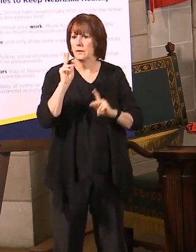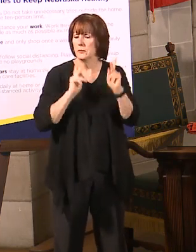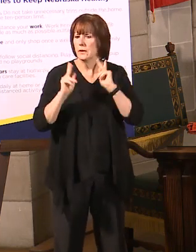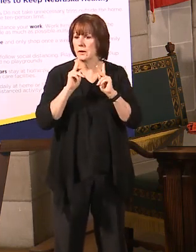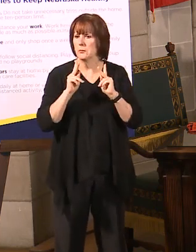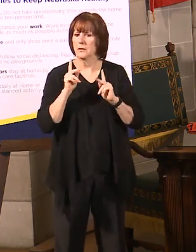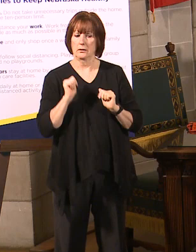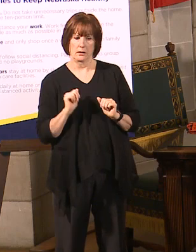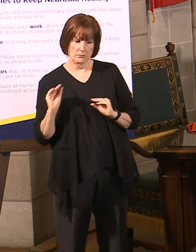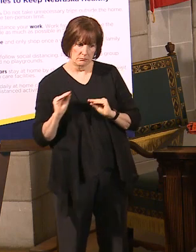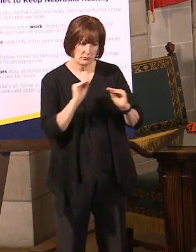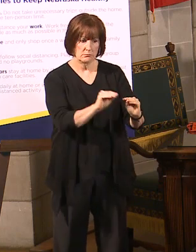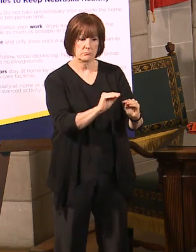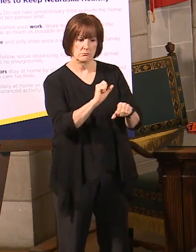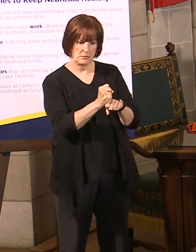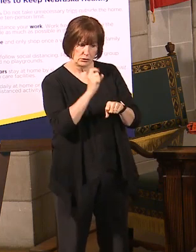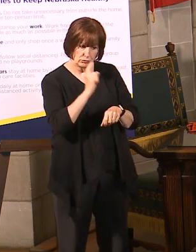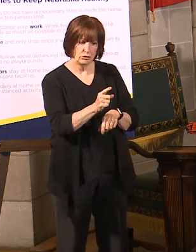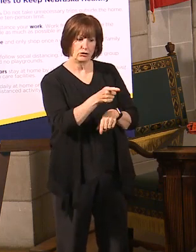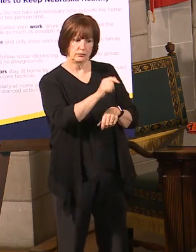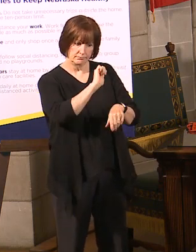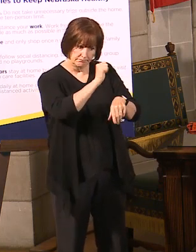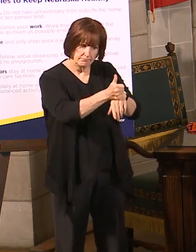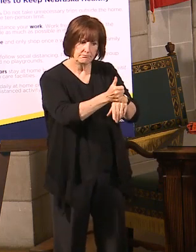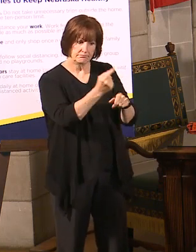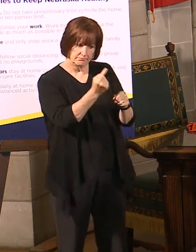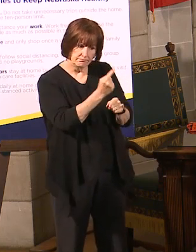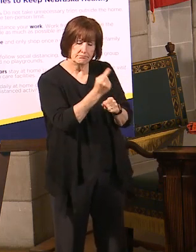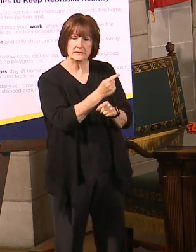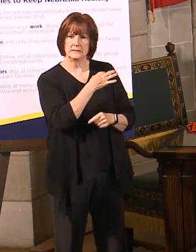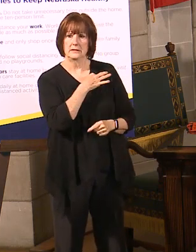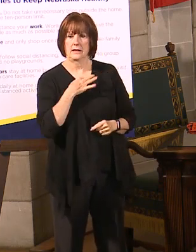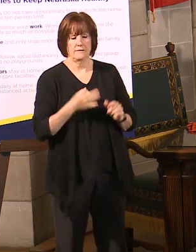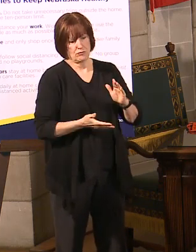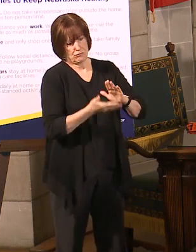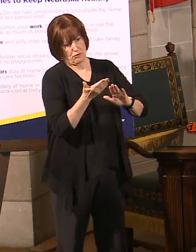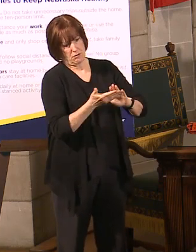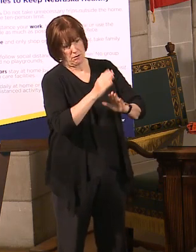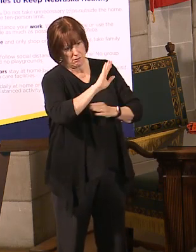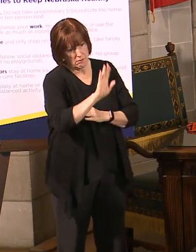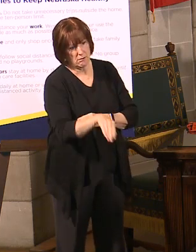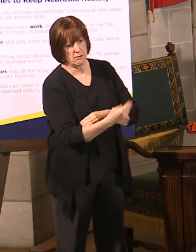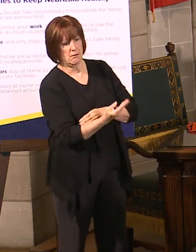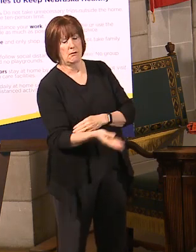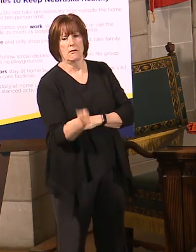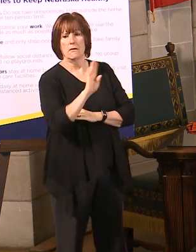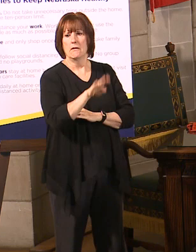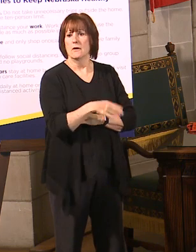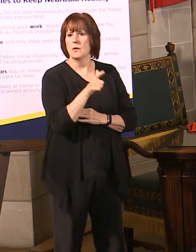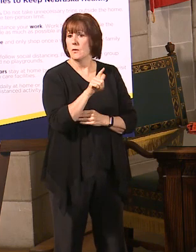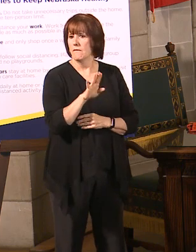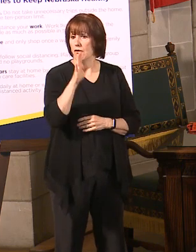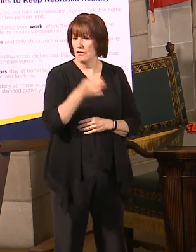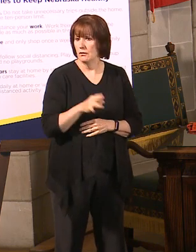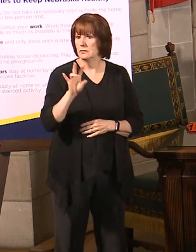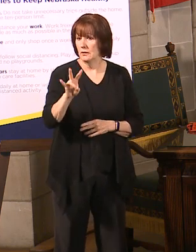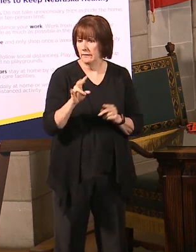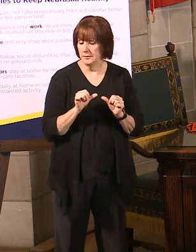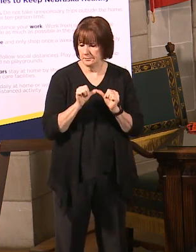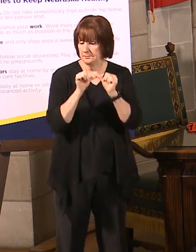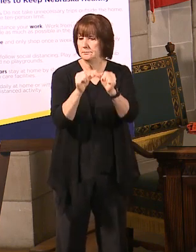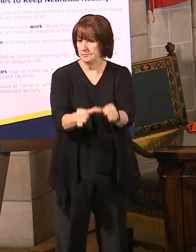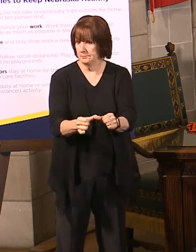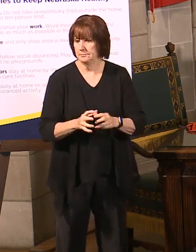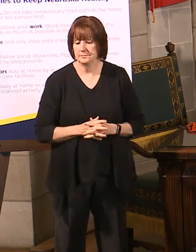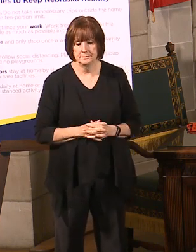this lab and make sure that it's staffed properly and able to run not just the number of tests, but continually throughout